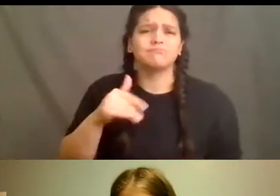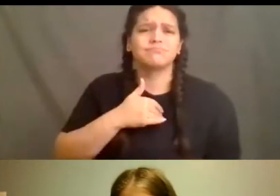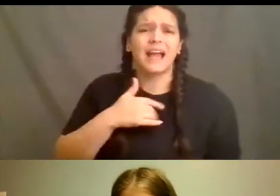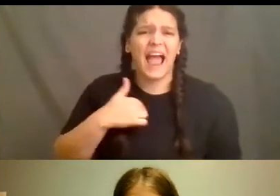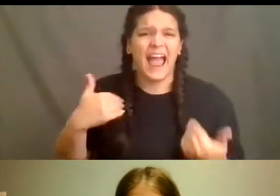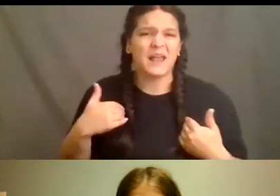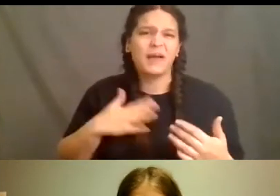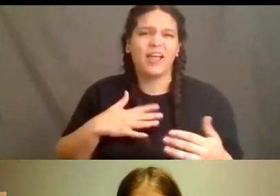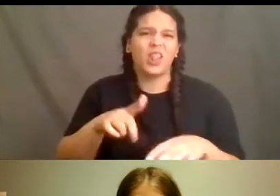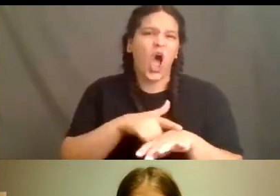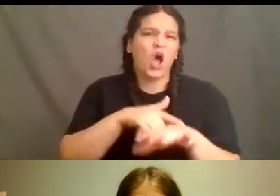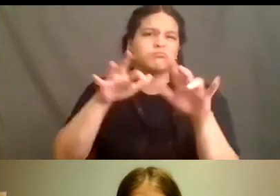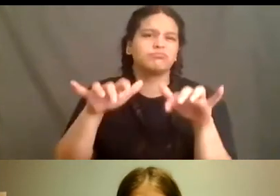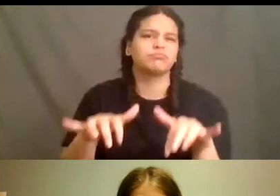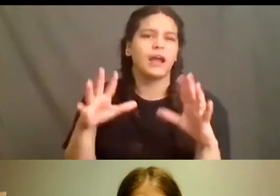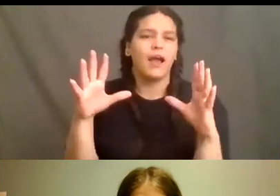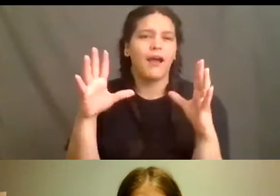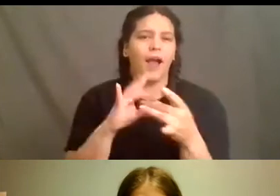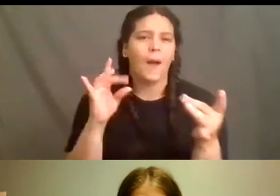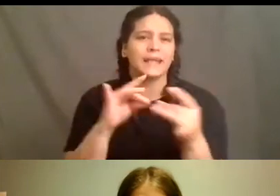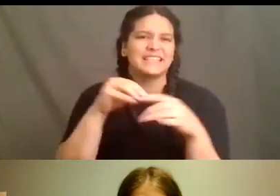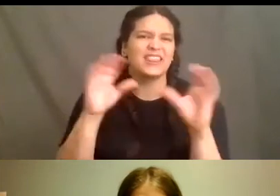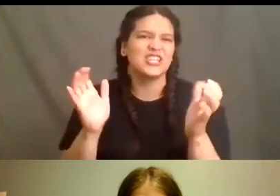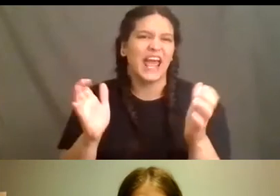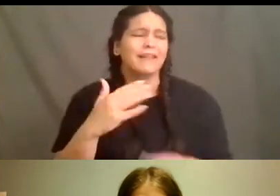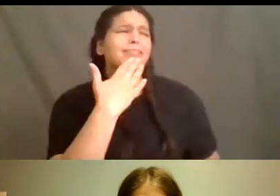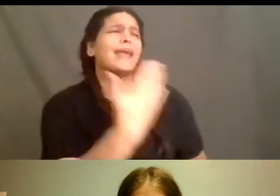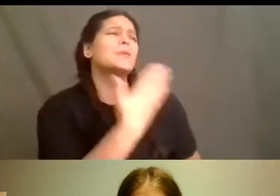the chat. Thanks. Oh, thank you.